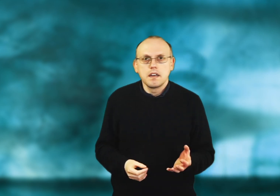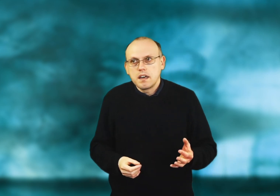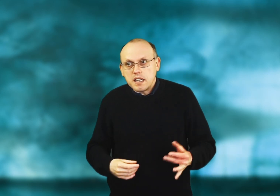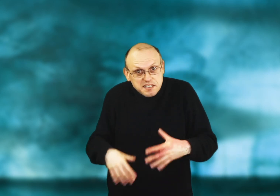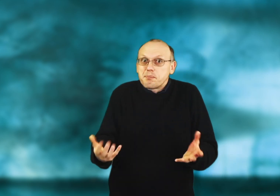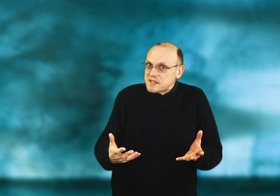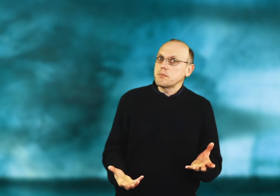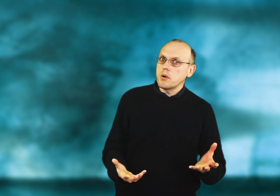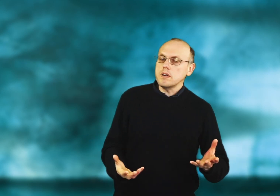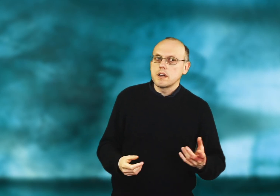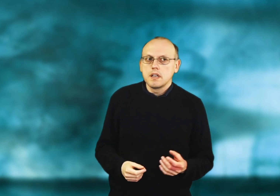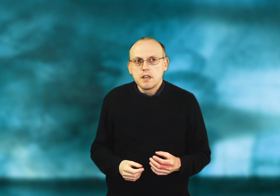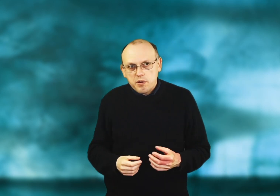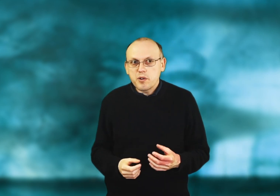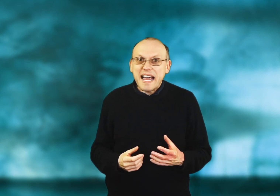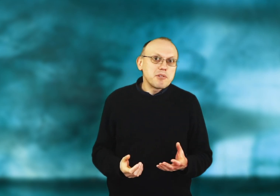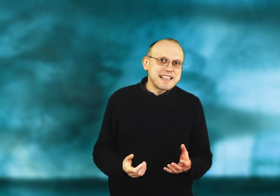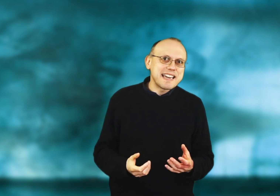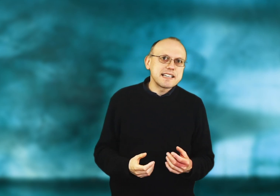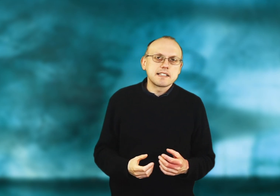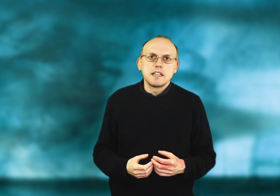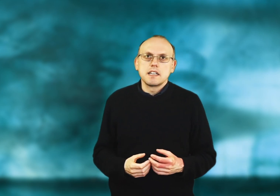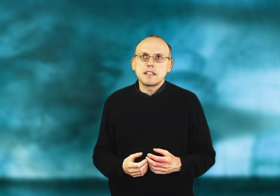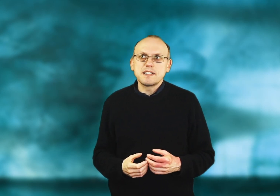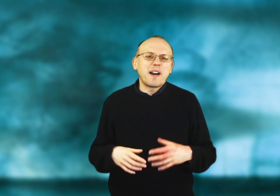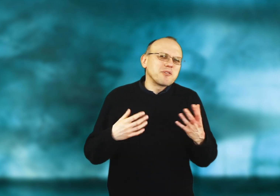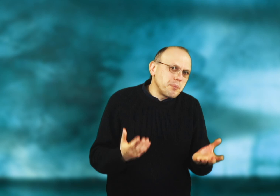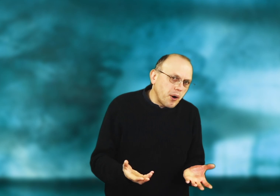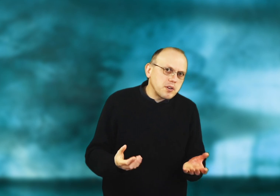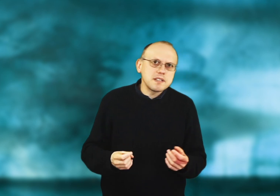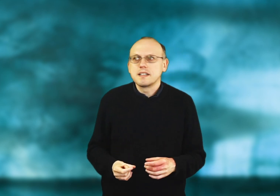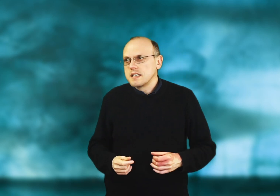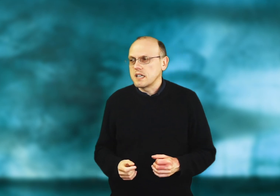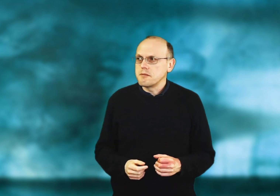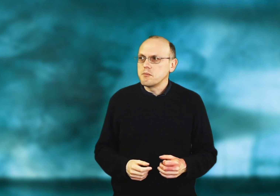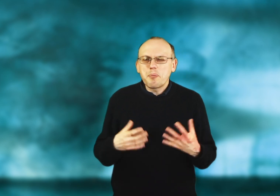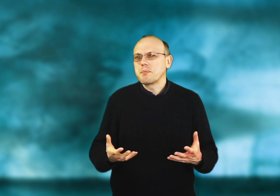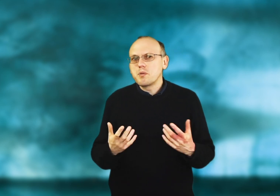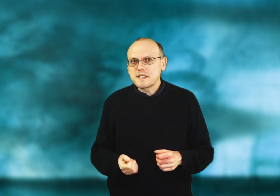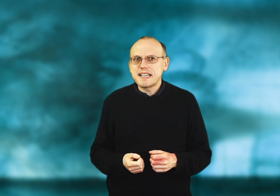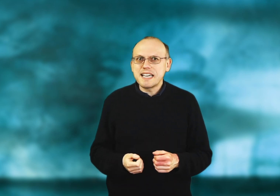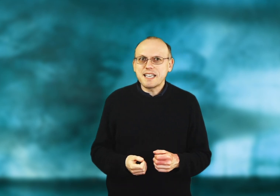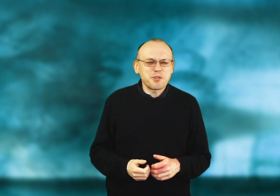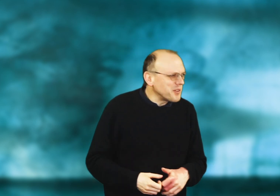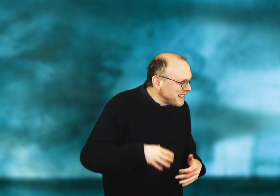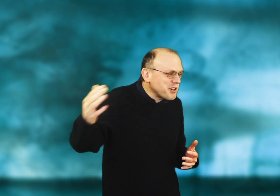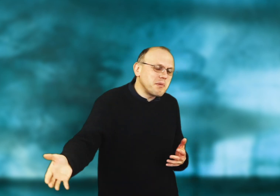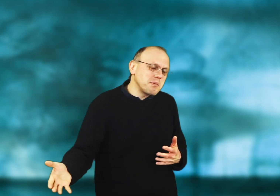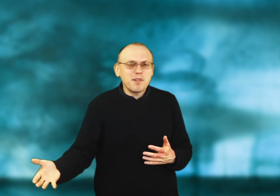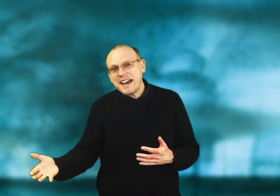It is possible, although nowadays it is frowned upon. More people would say you don't need a comma before and,